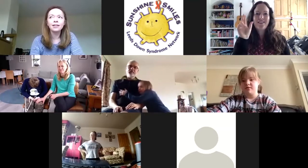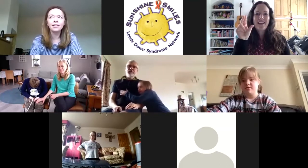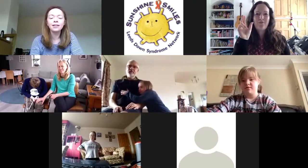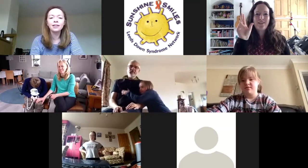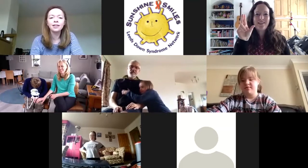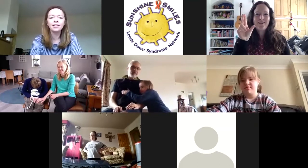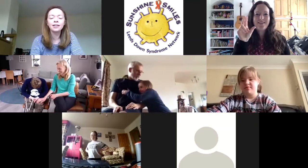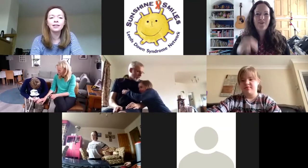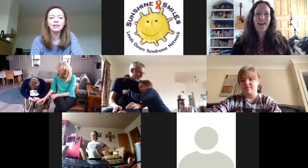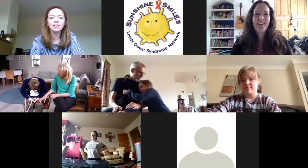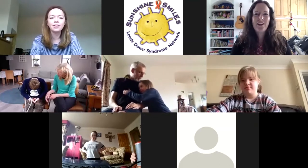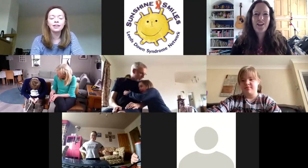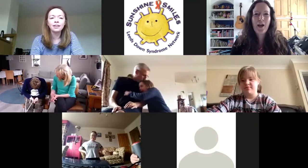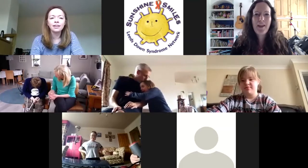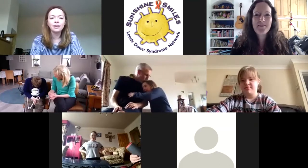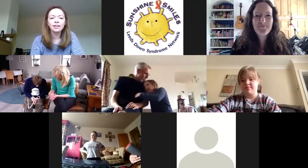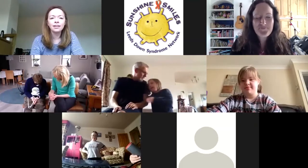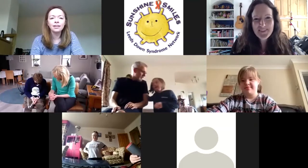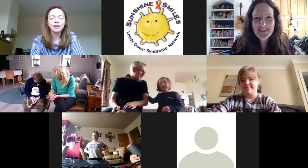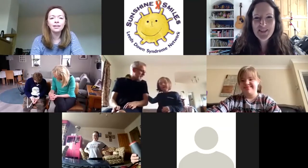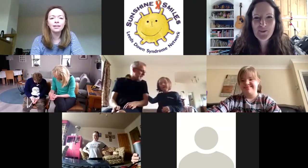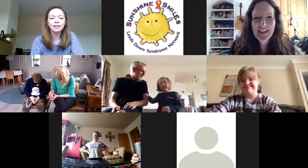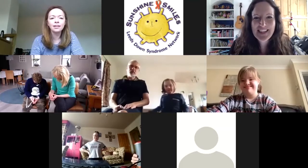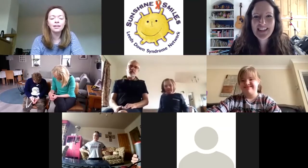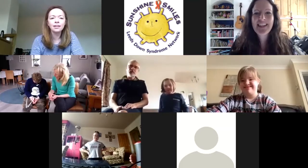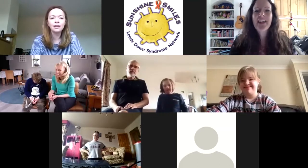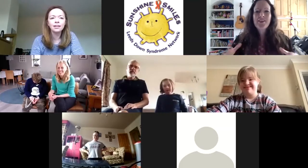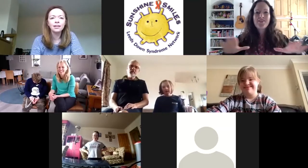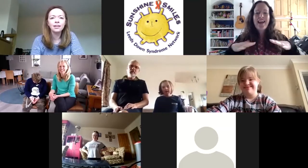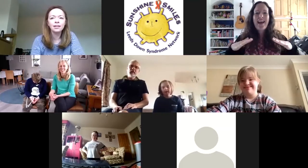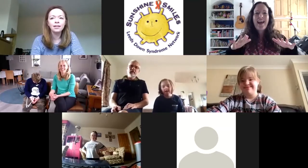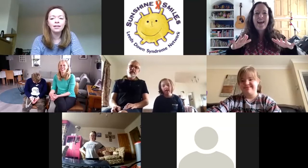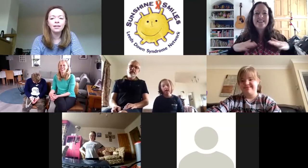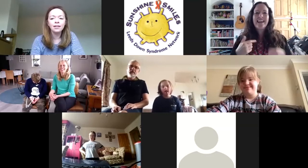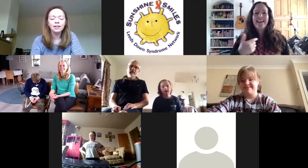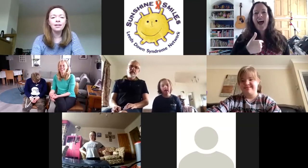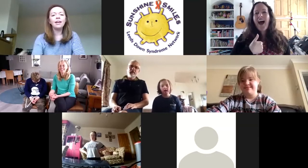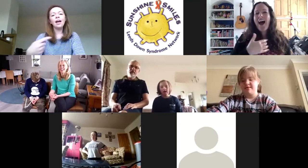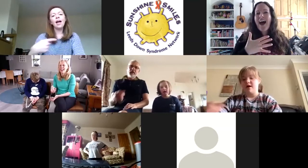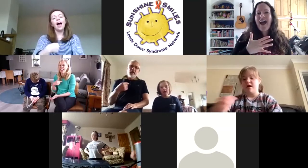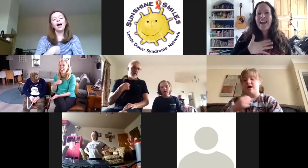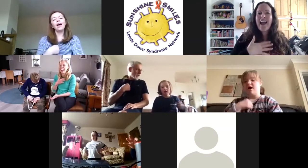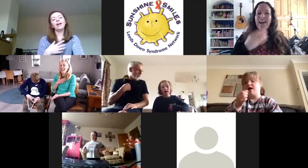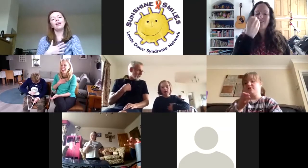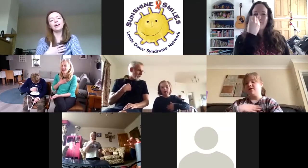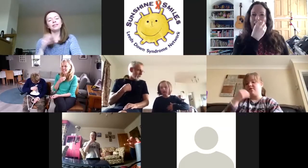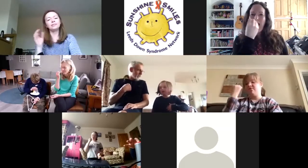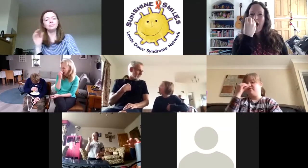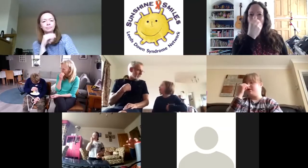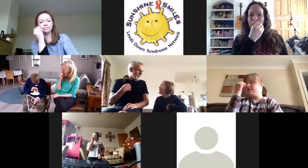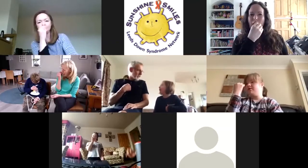the daffodils. Okay, then you can come in. So ready? Ready, I like